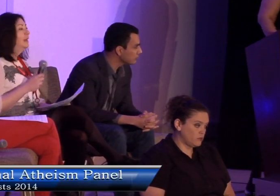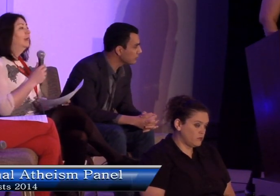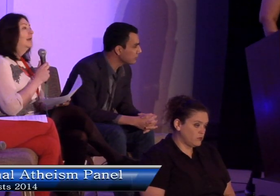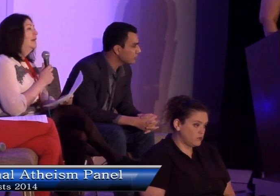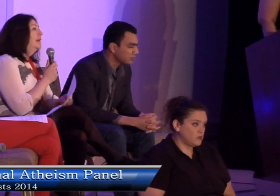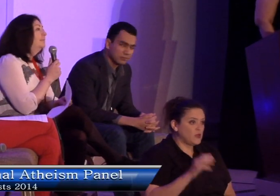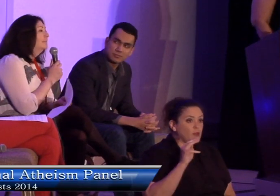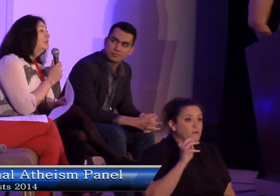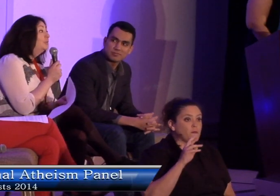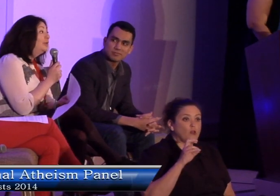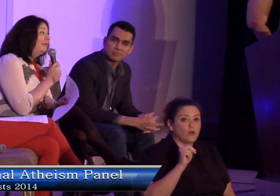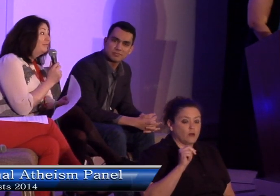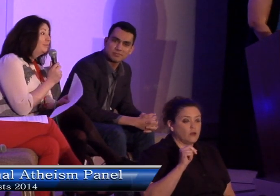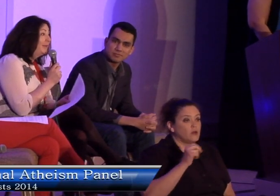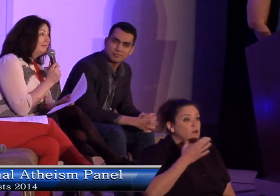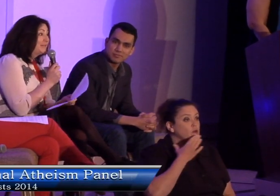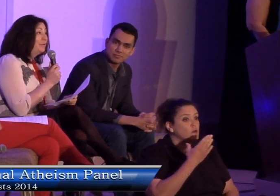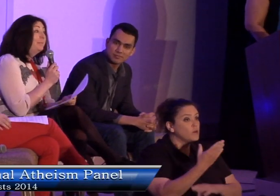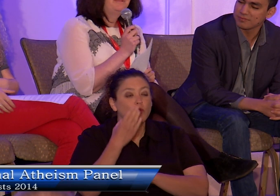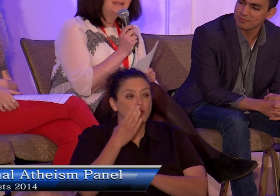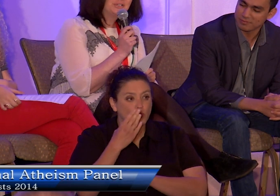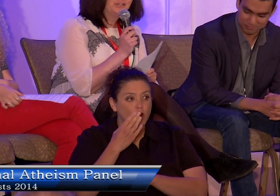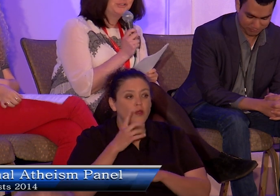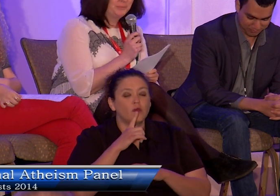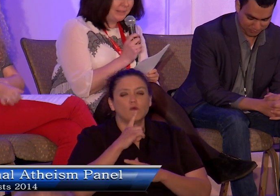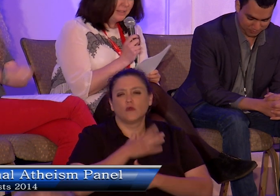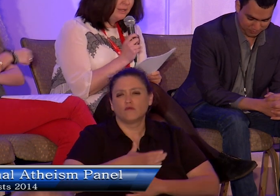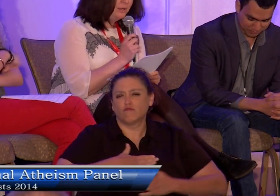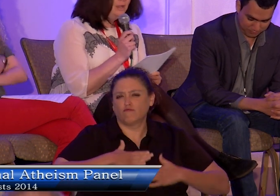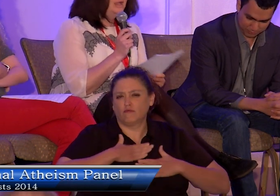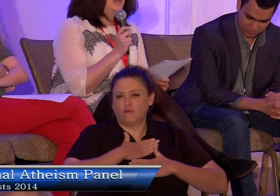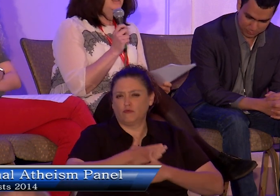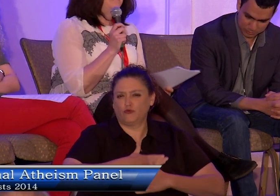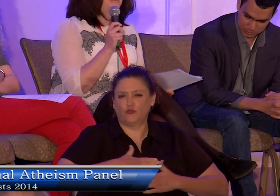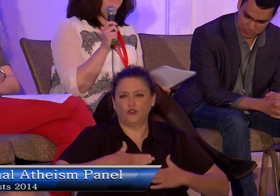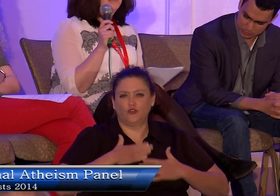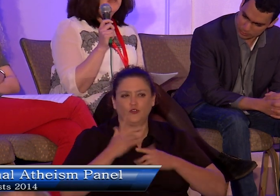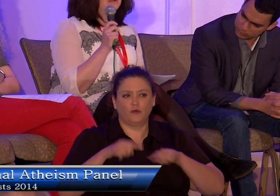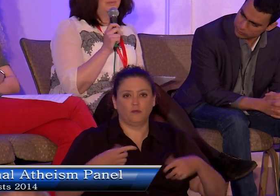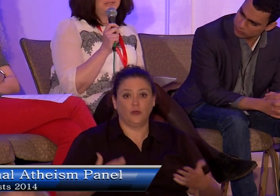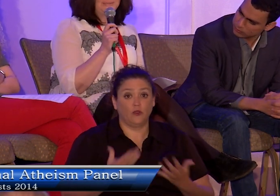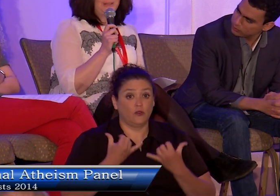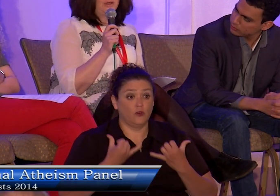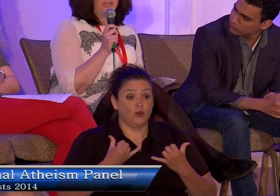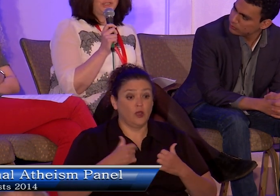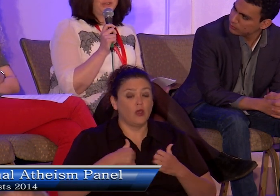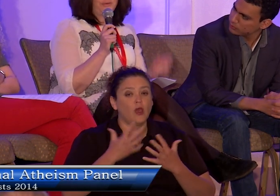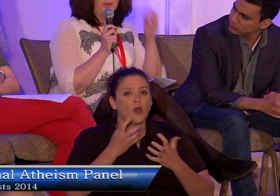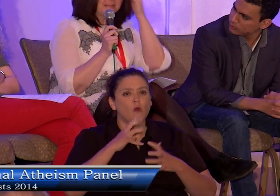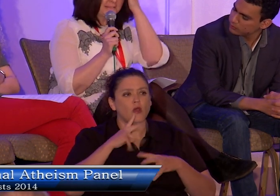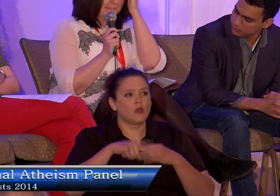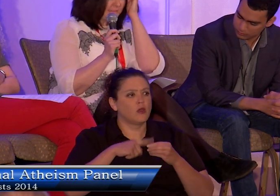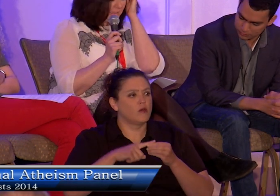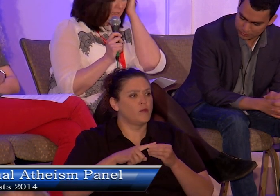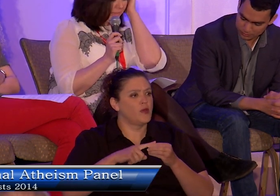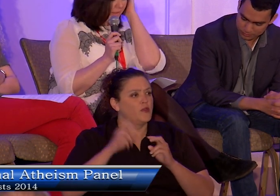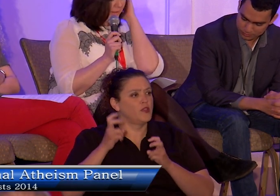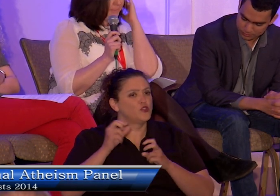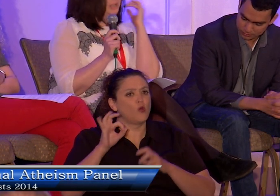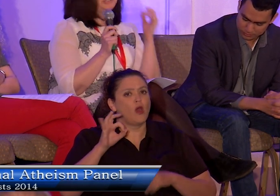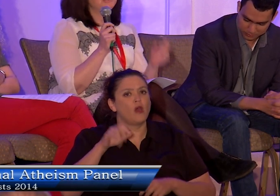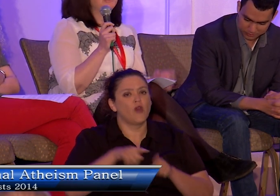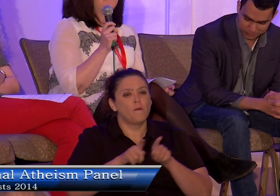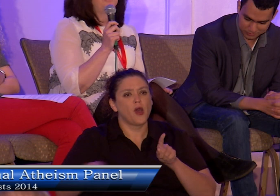Maryam? Good morning, everyone. It's a real pleasure to be here. I think I want to speak on the issue of apostasy. I